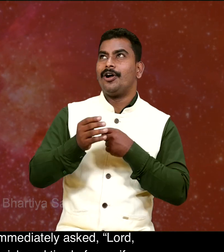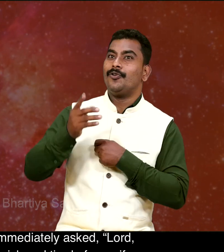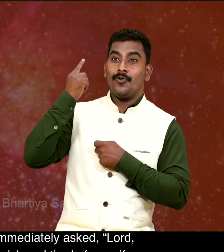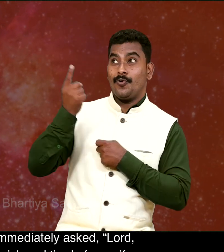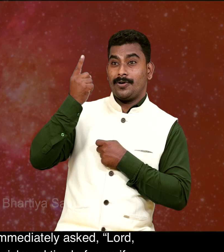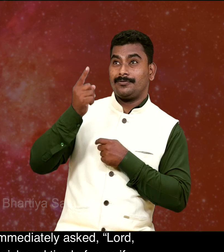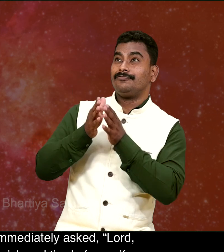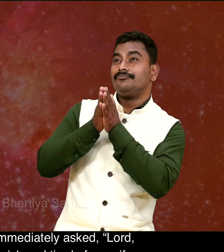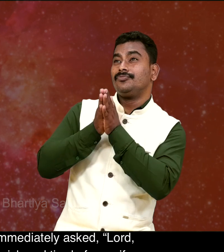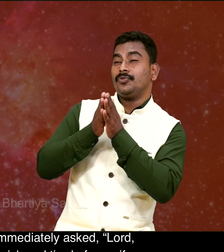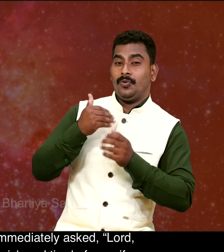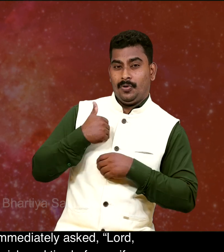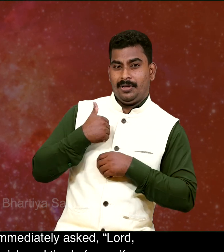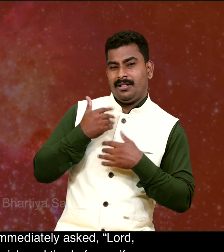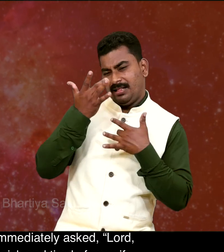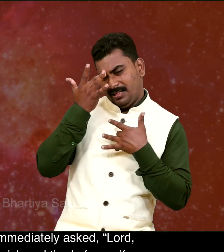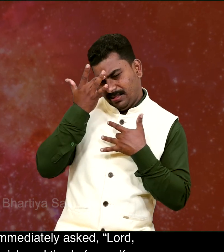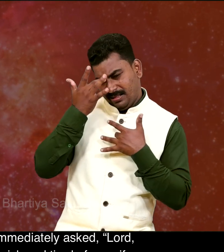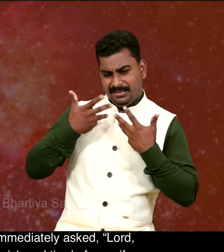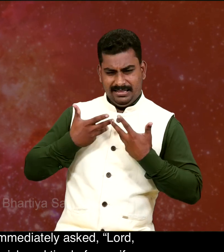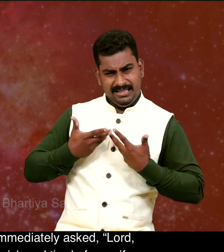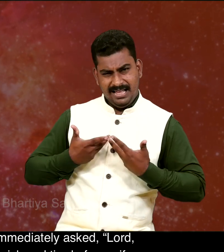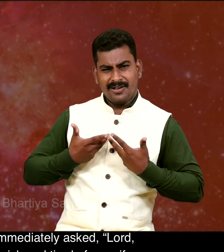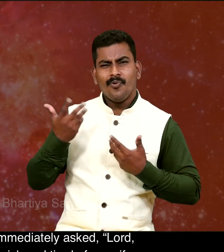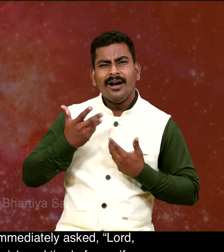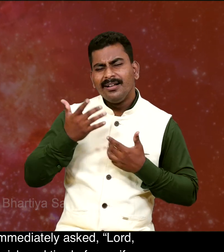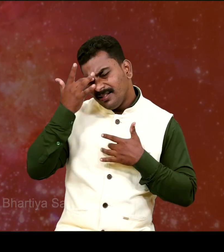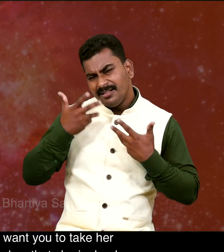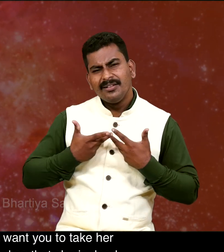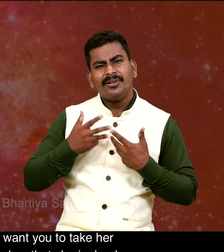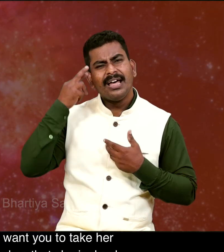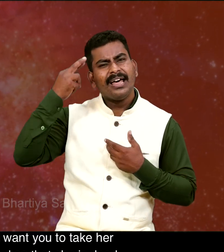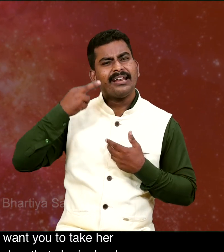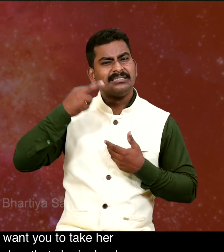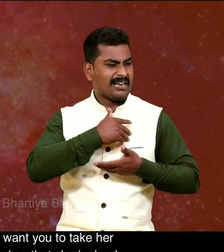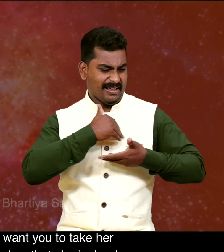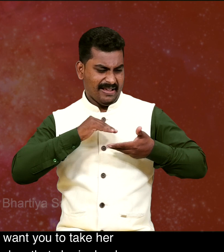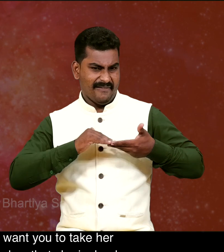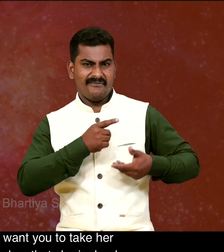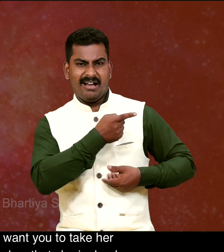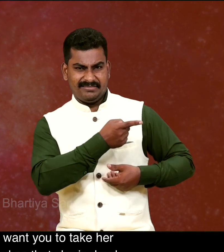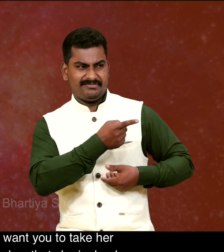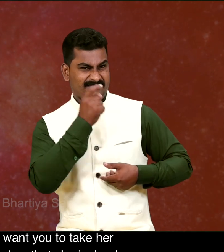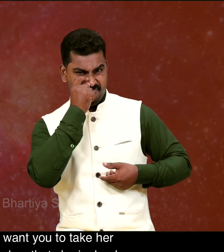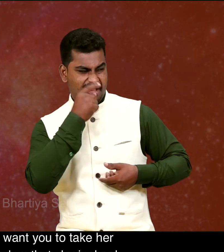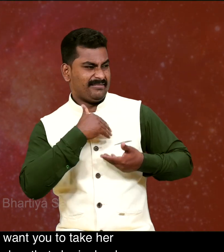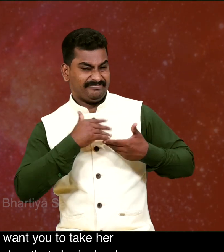am sick and tired of my wife. I want you to take her soul so that she is dead."